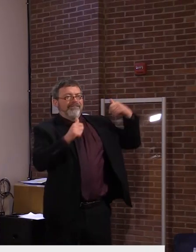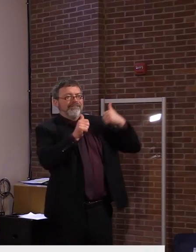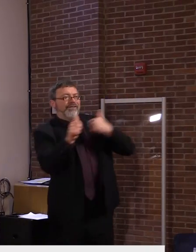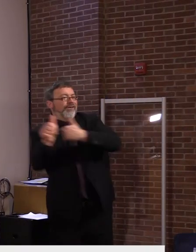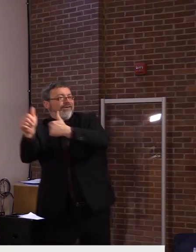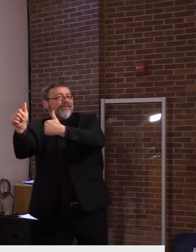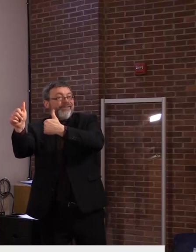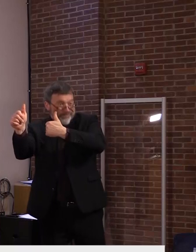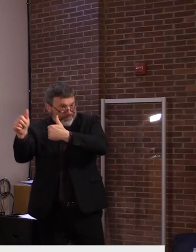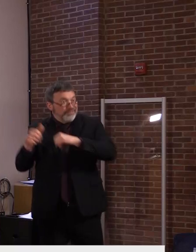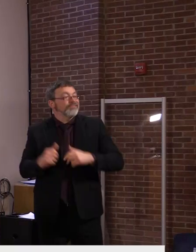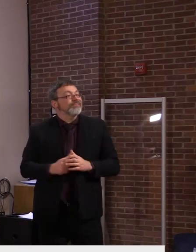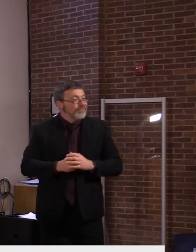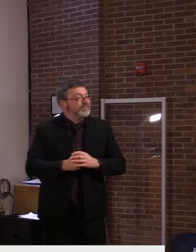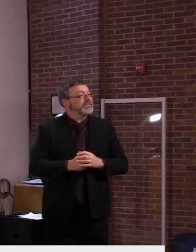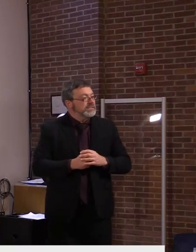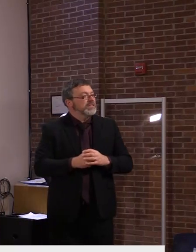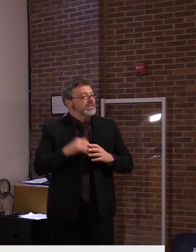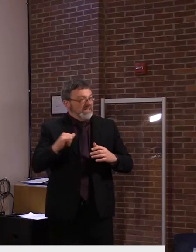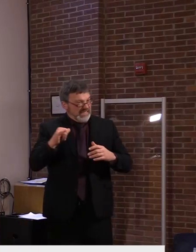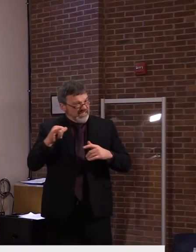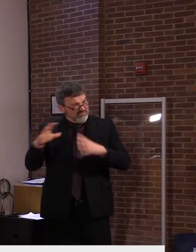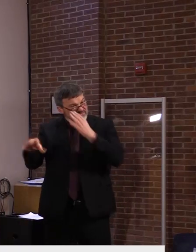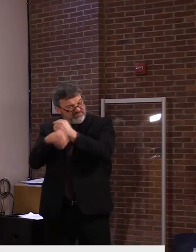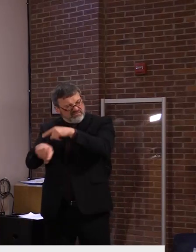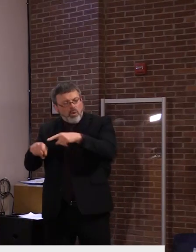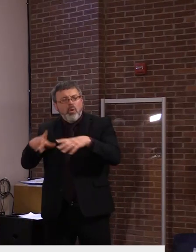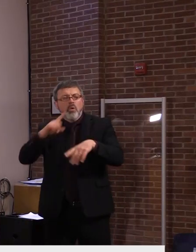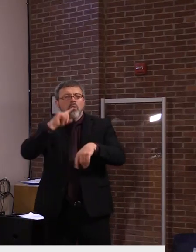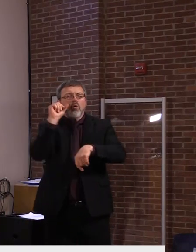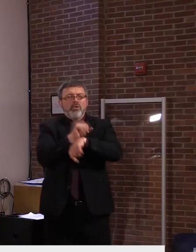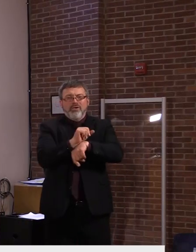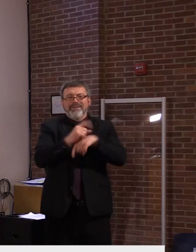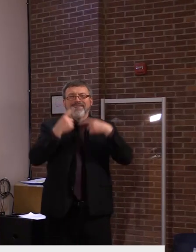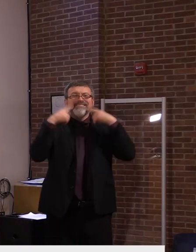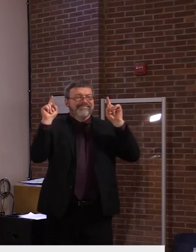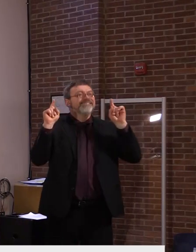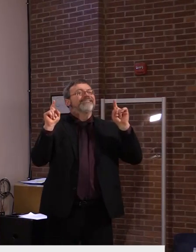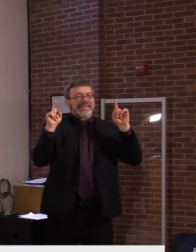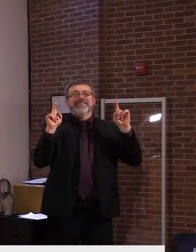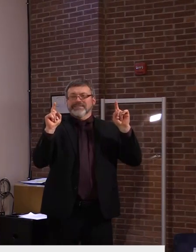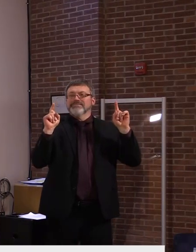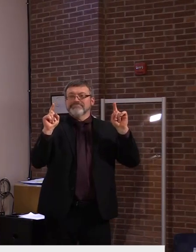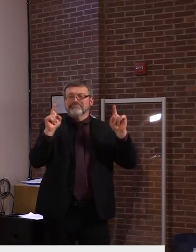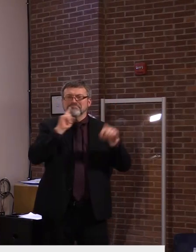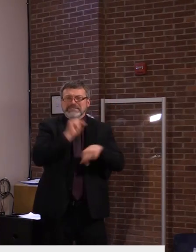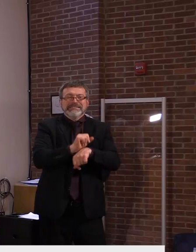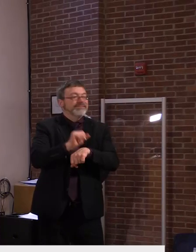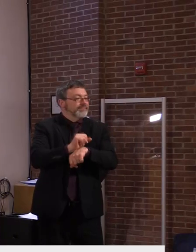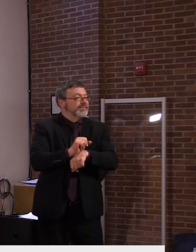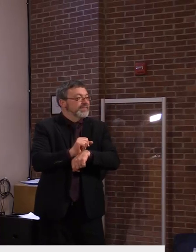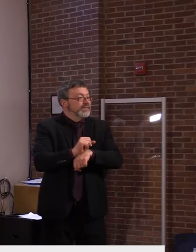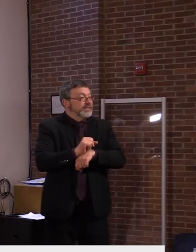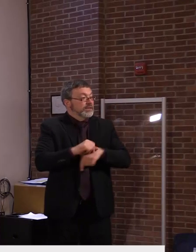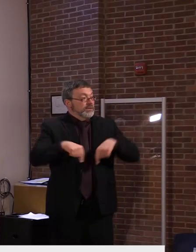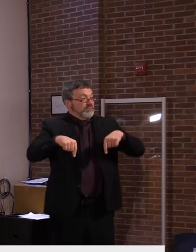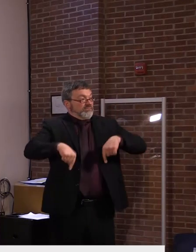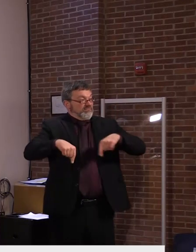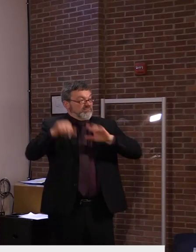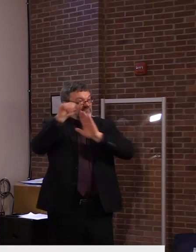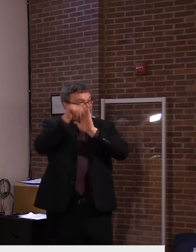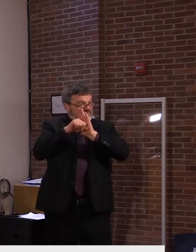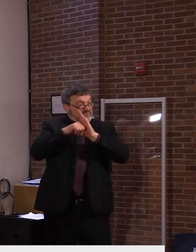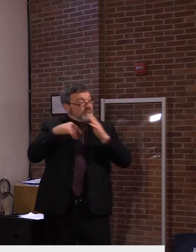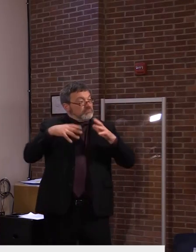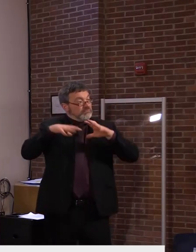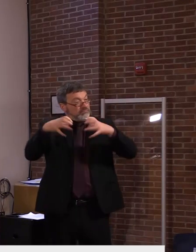booster shots are working. Vermont has the highest uptake of booster shots among those 65 and older. When we